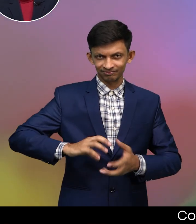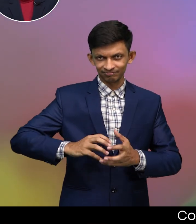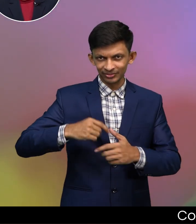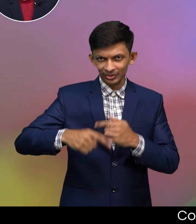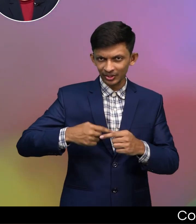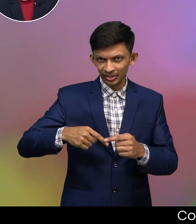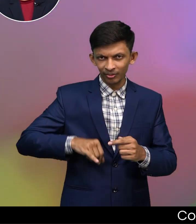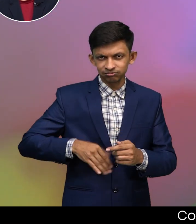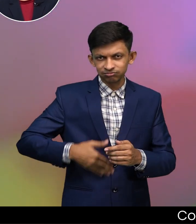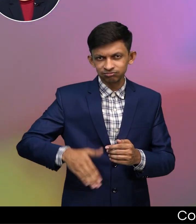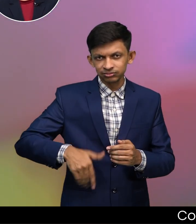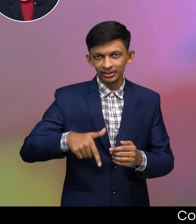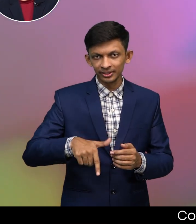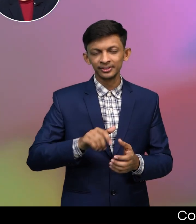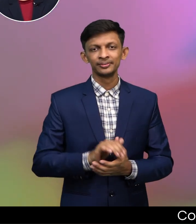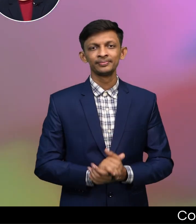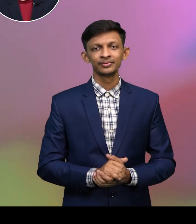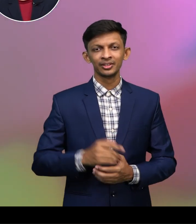Processes